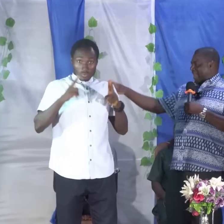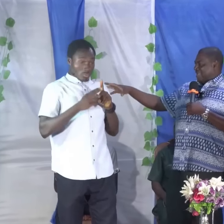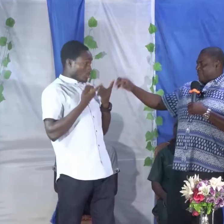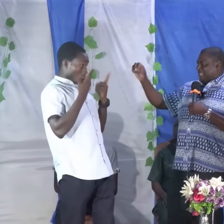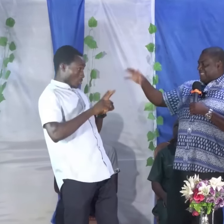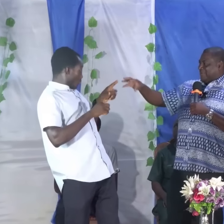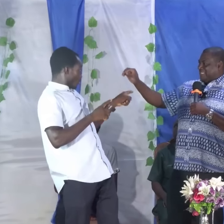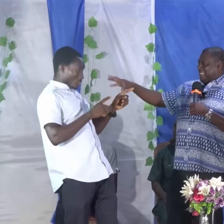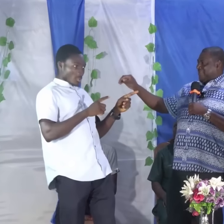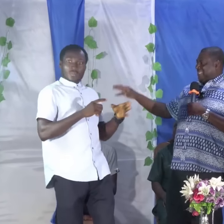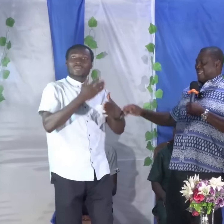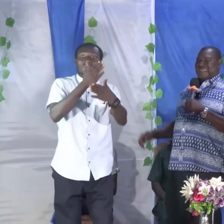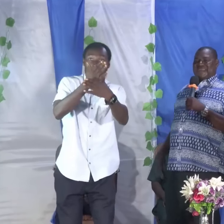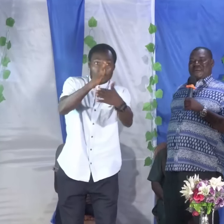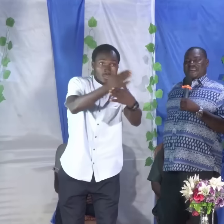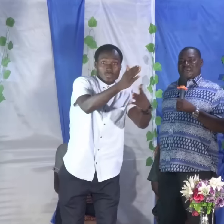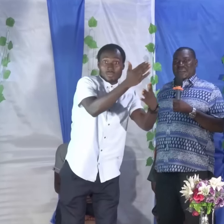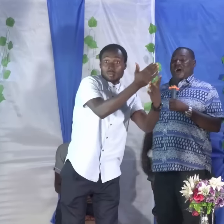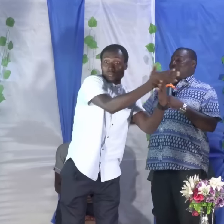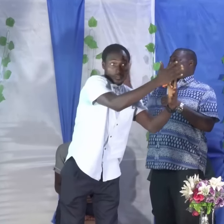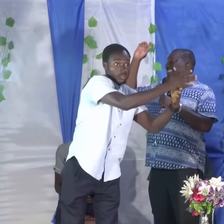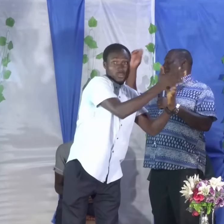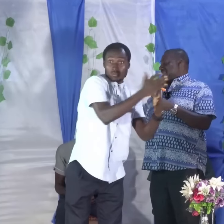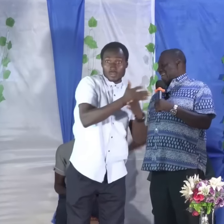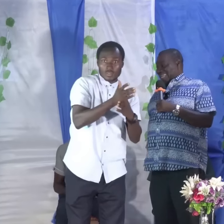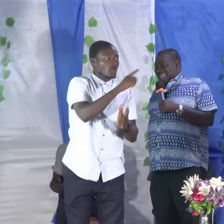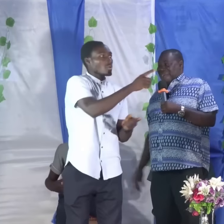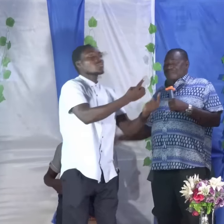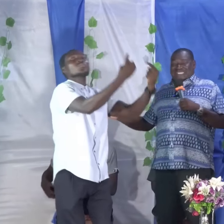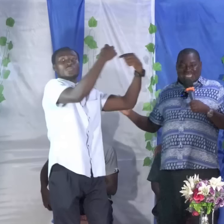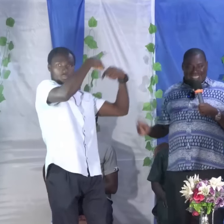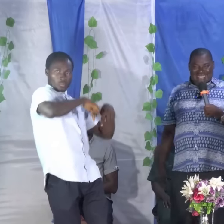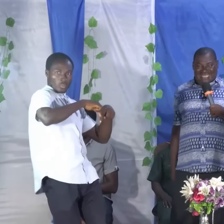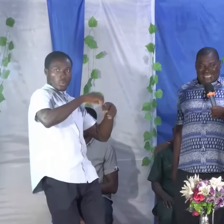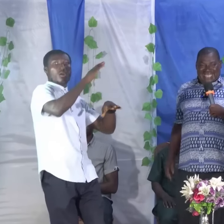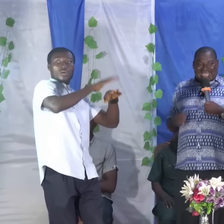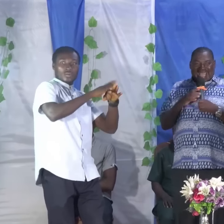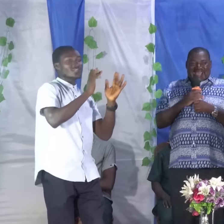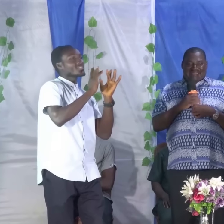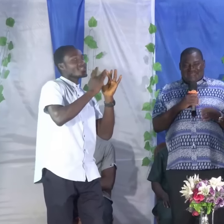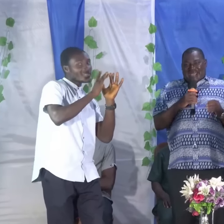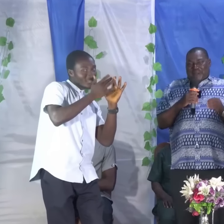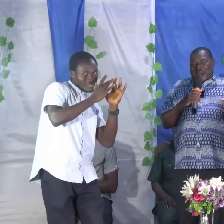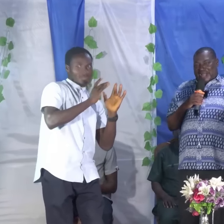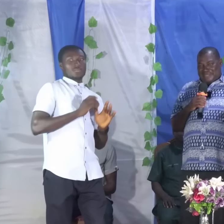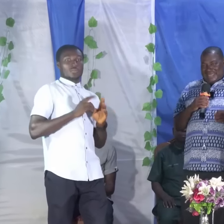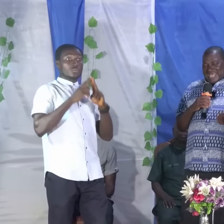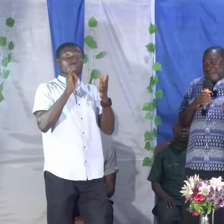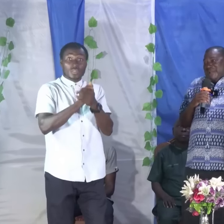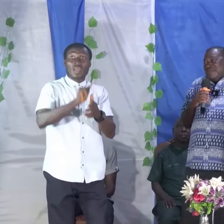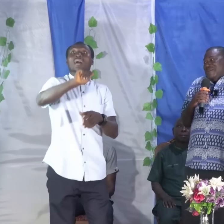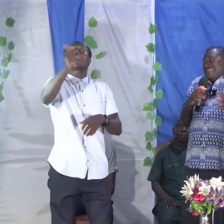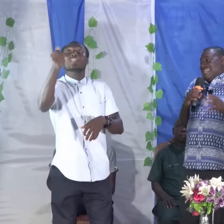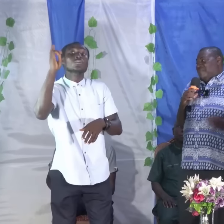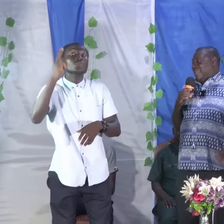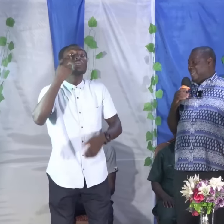Ya kwa ha ya kwache se kwache se kwache se oh but no be there eh bible say eh ya oh yeah papa e ma